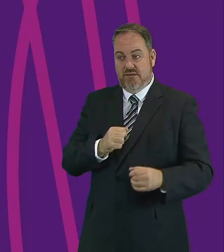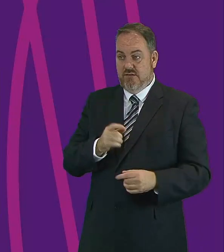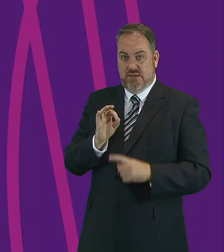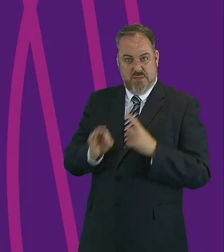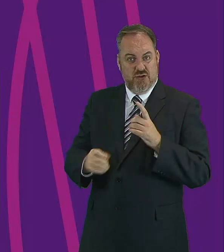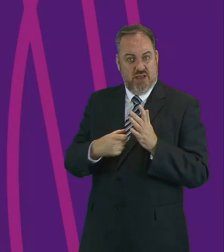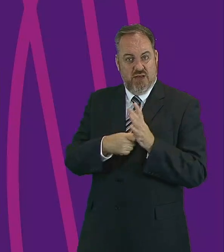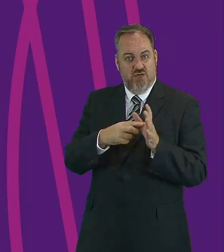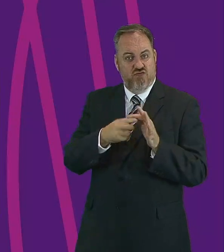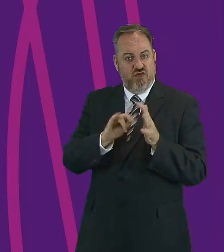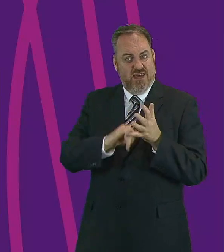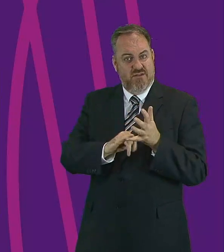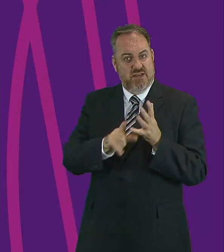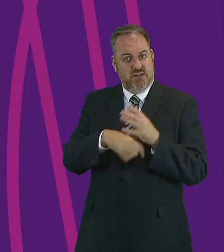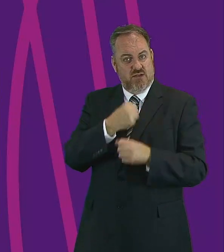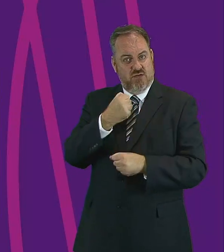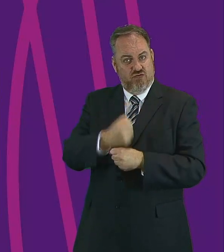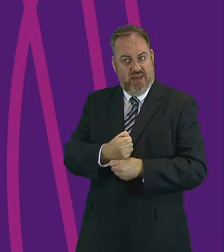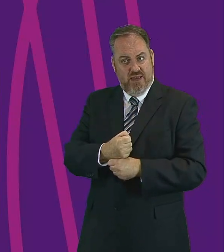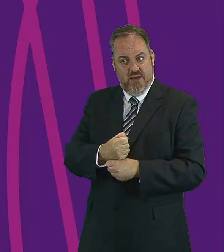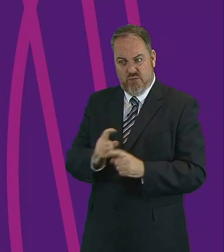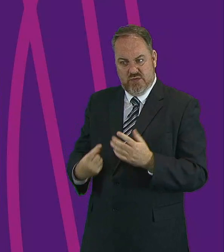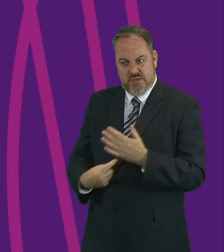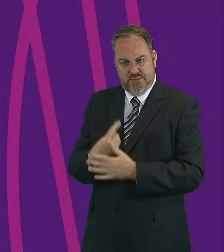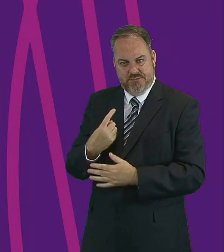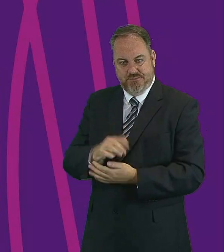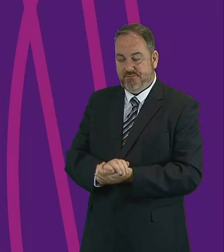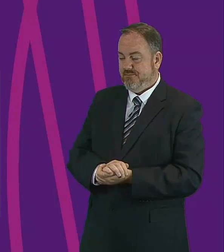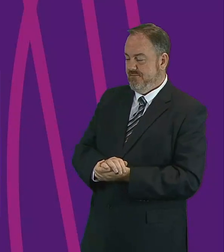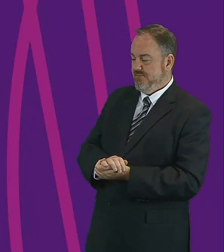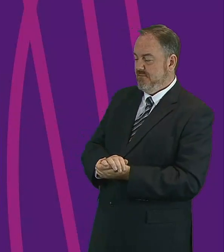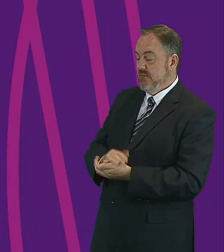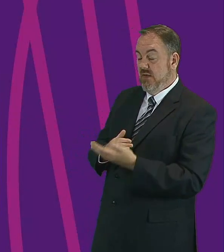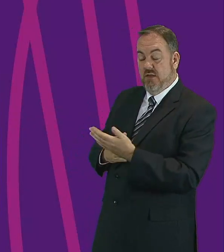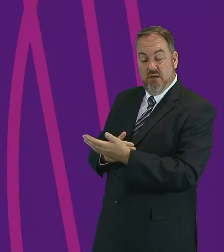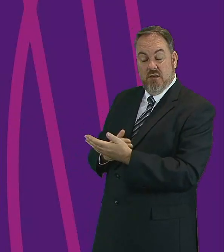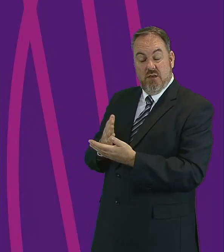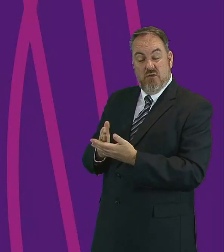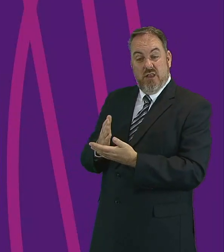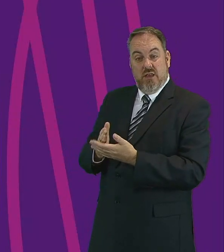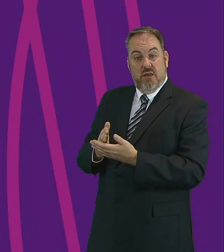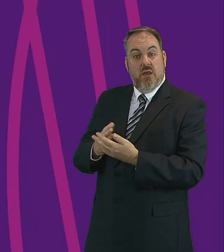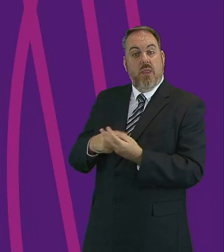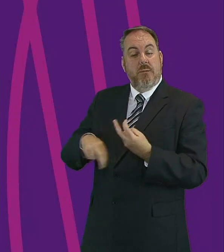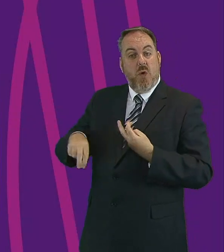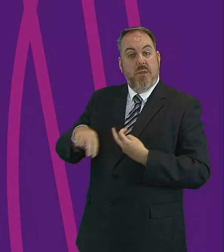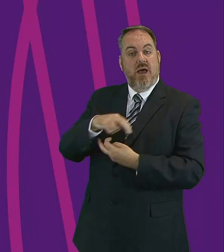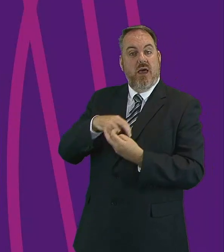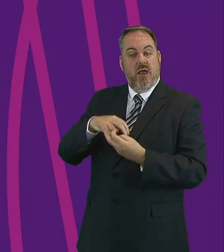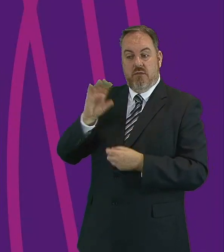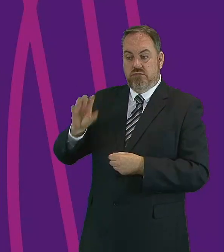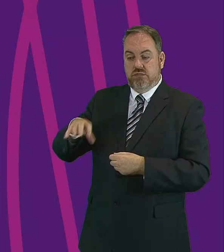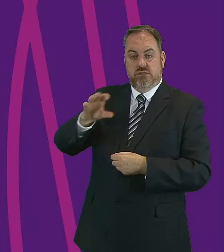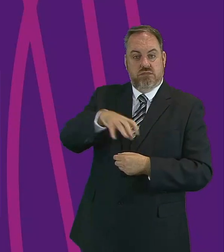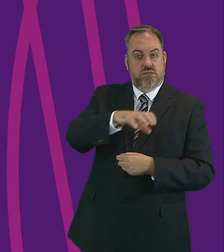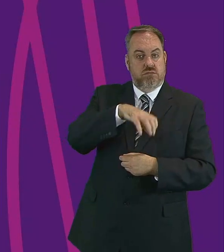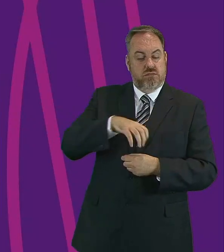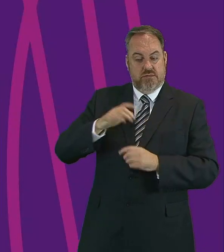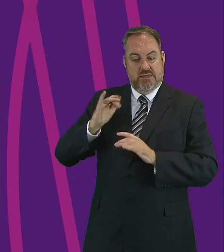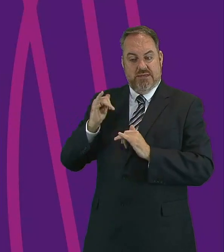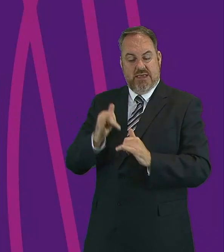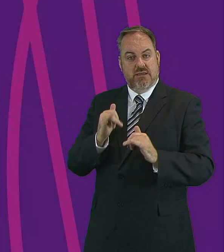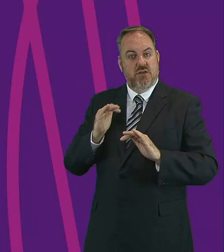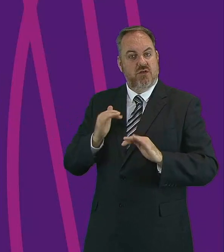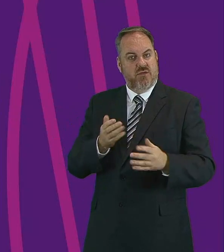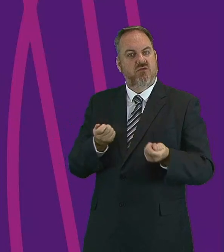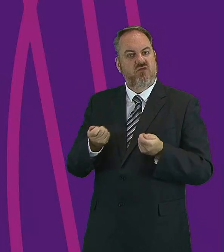constituency? First Minister. Well, I think the mobile testing system has been working well. I think having that now run by the Scottish Ambulance Service